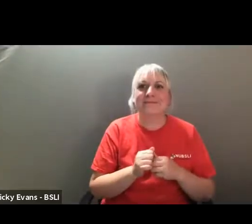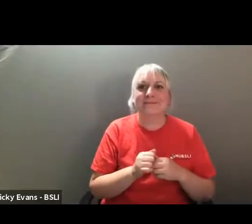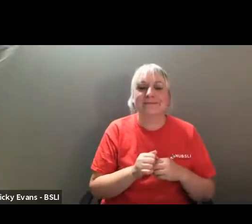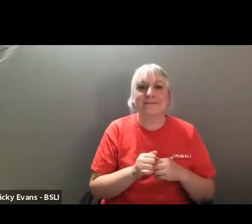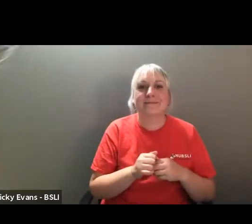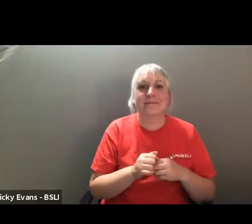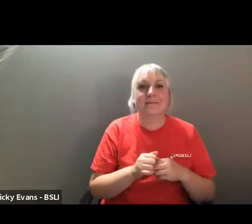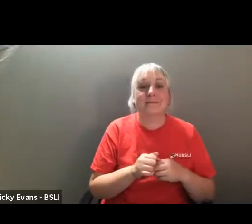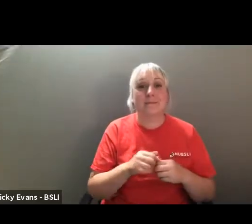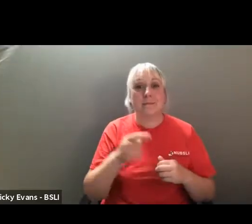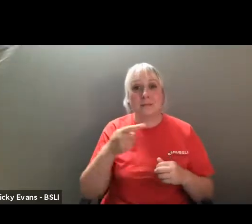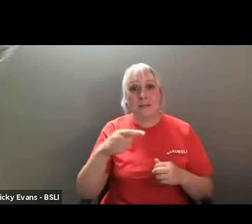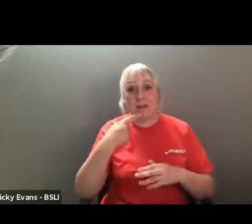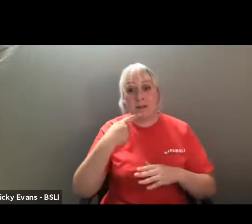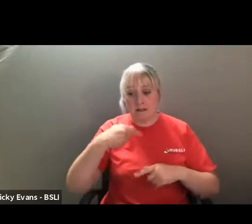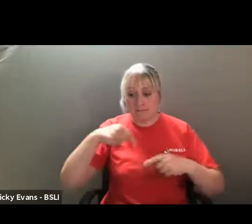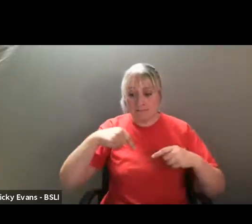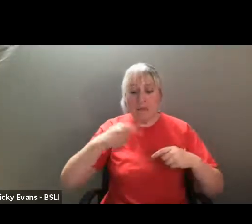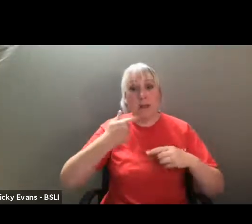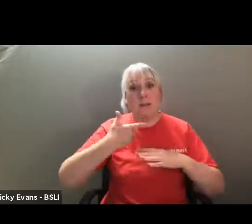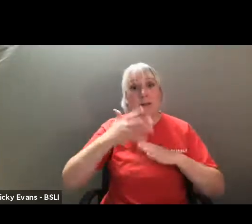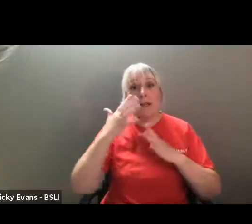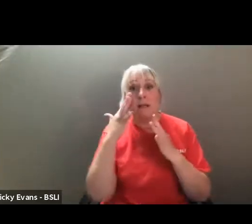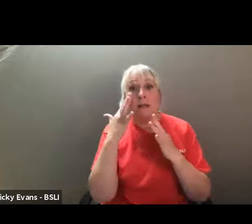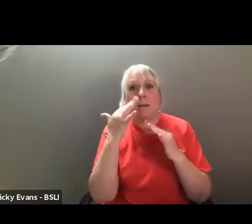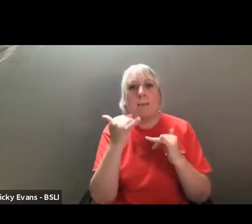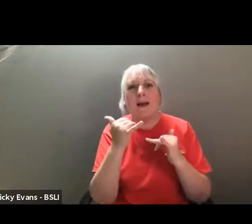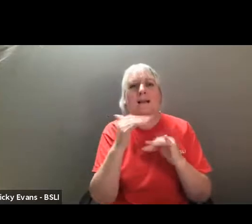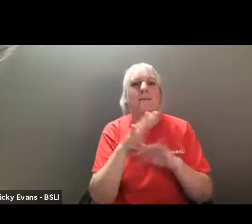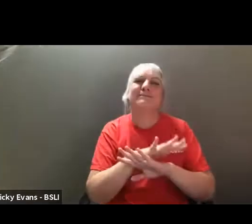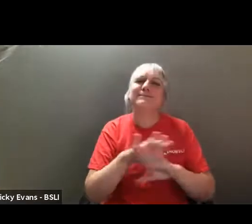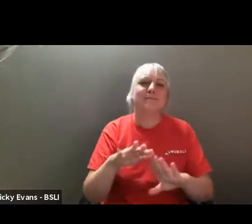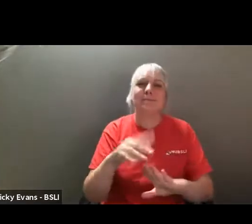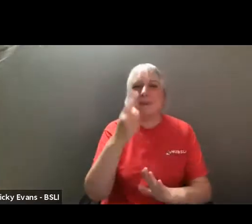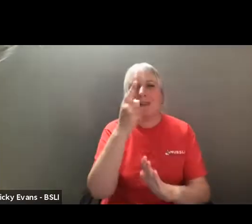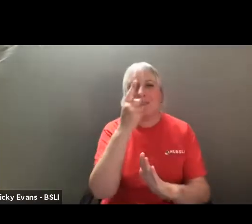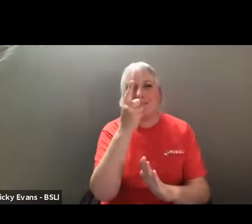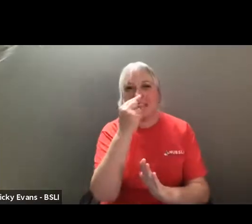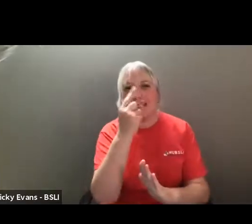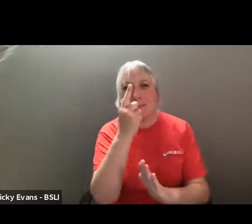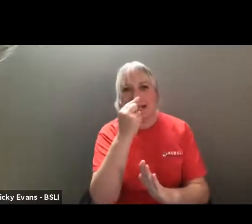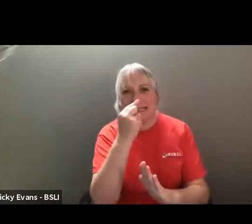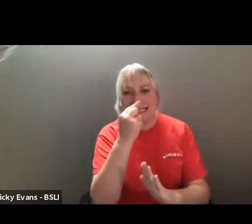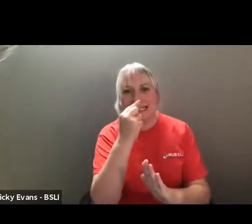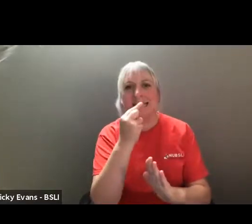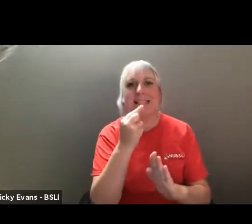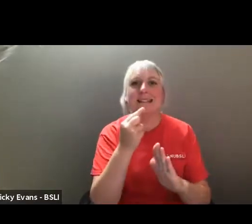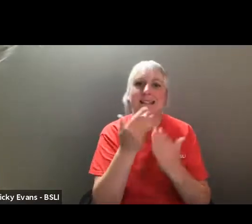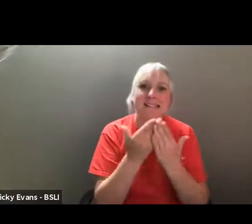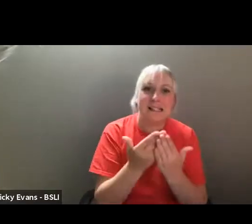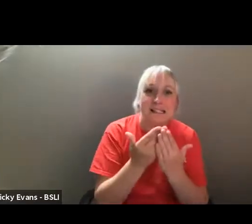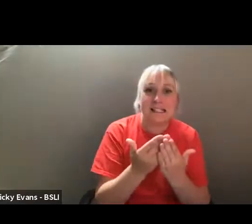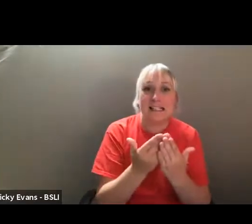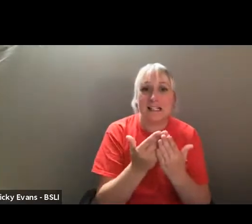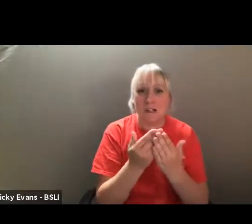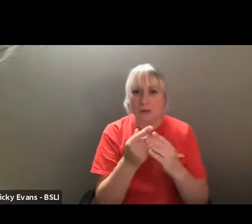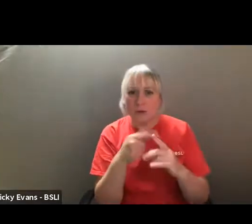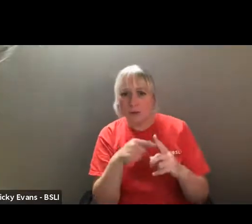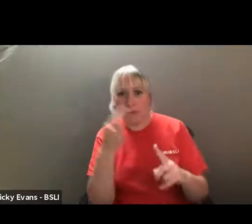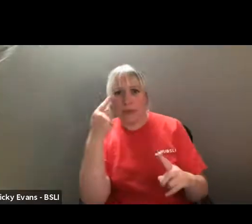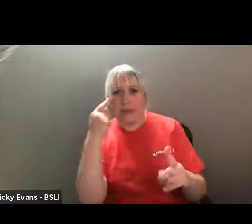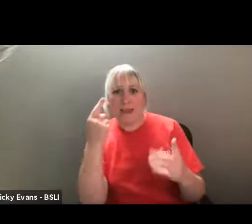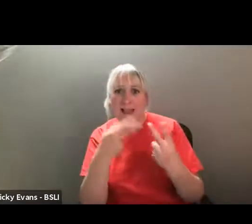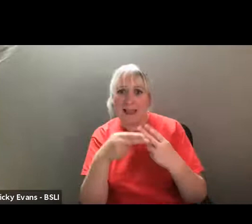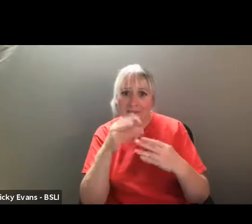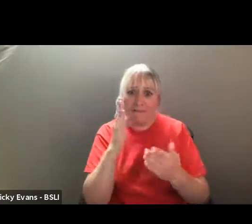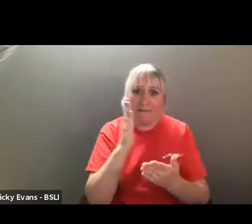There was a pilot, a feasibility study set up to examine whether a basic income pilot